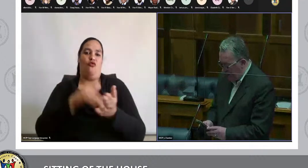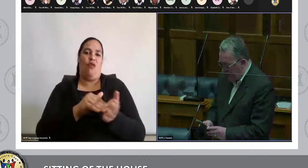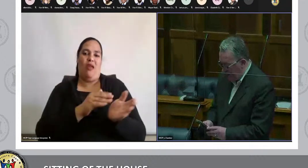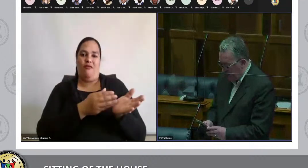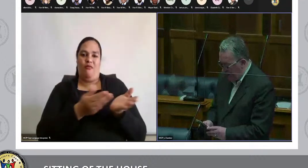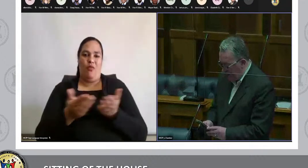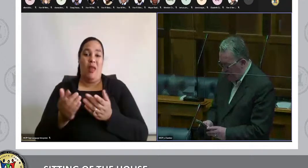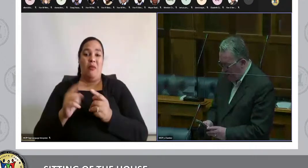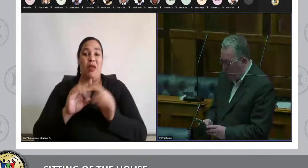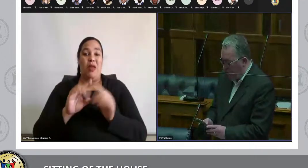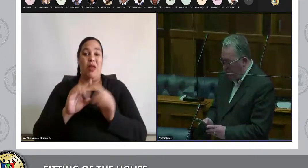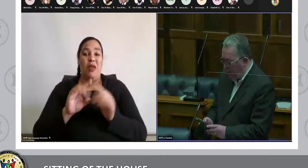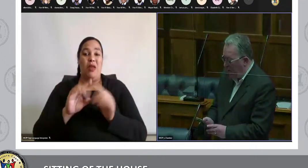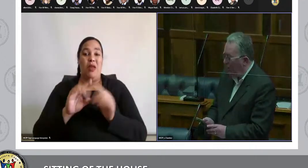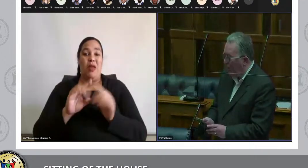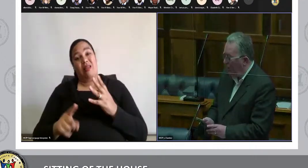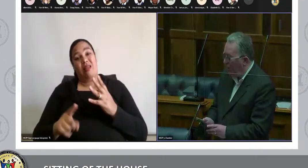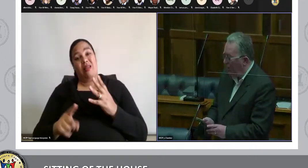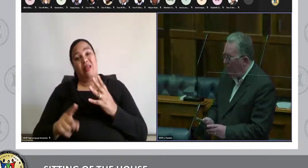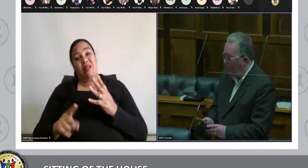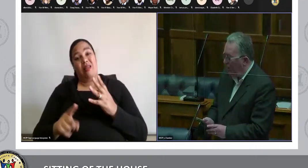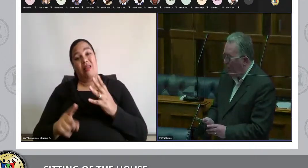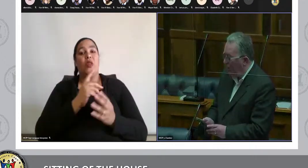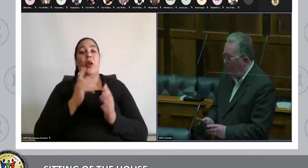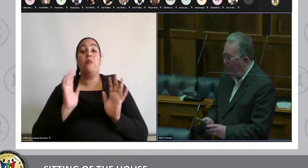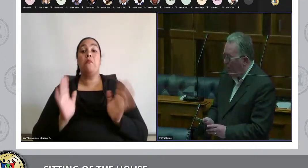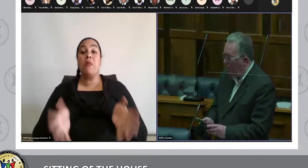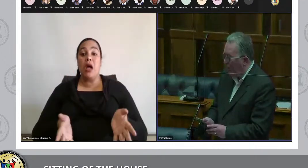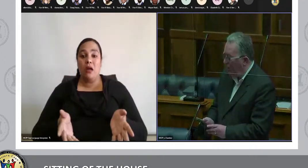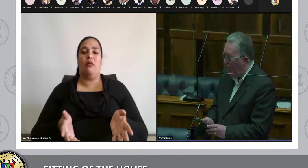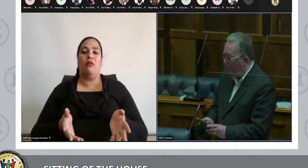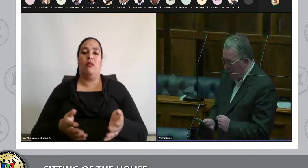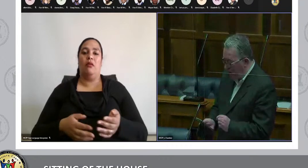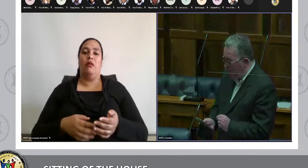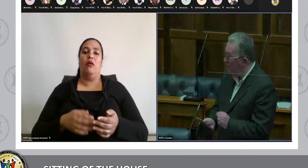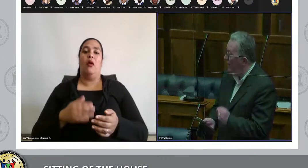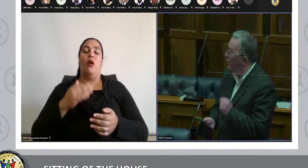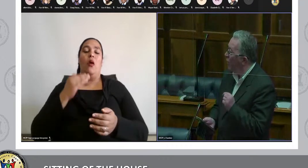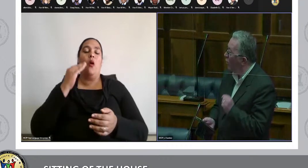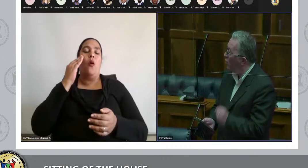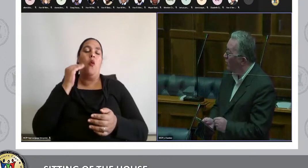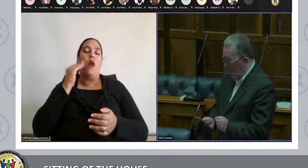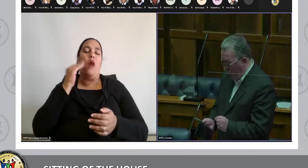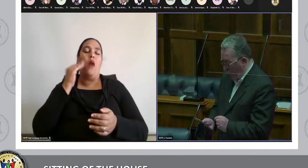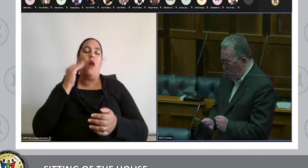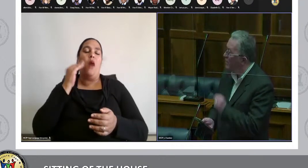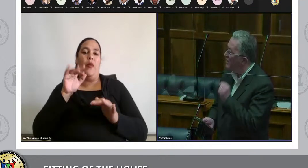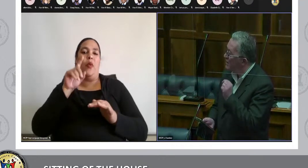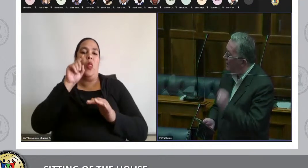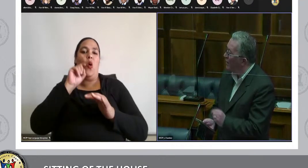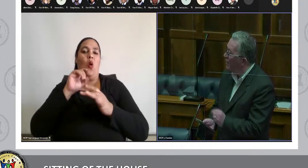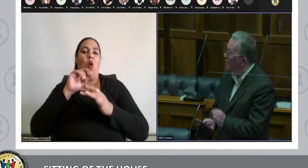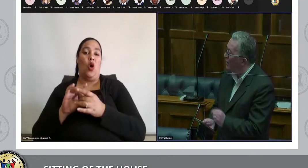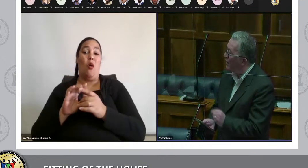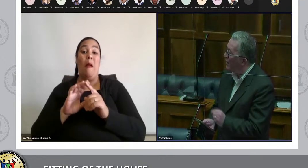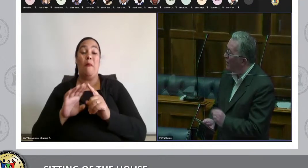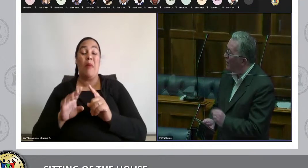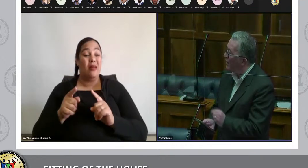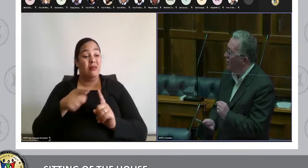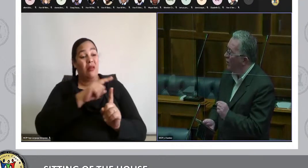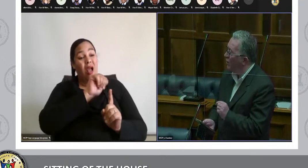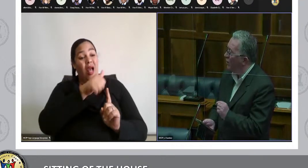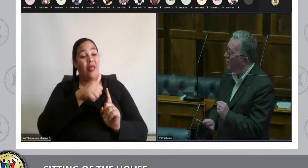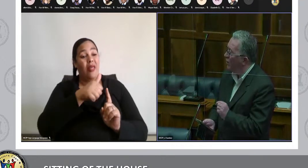Yet all those vaccinated so far are only white senior citizens in the old age homes, not a single